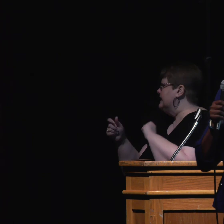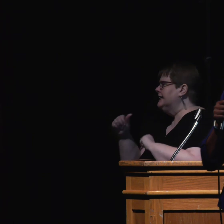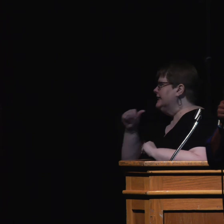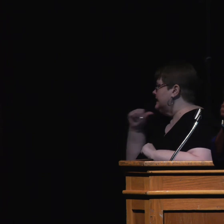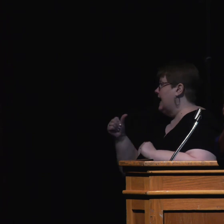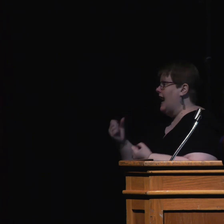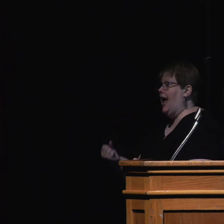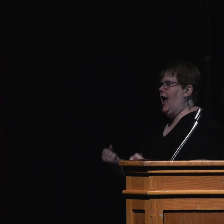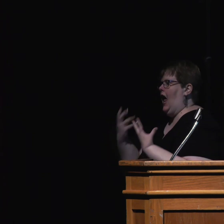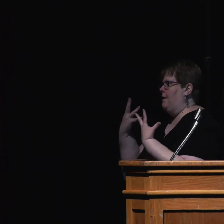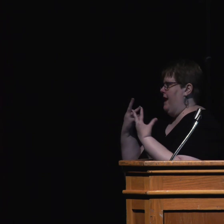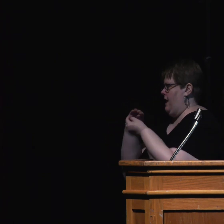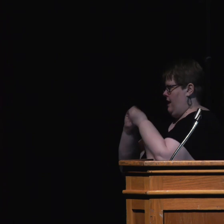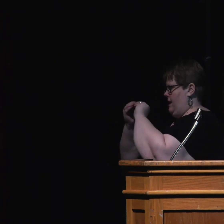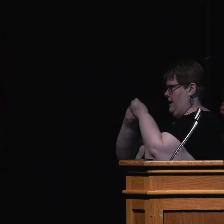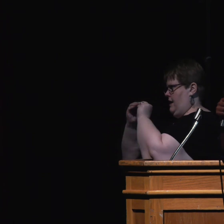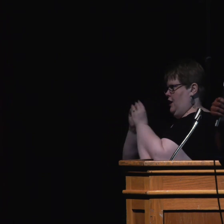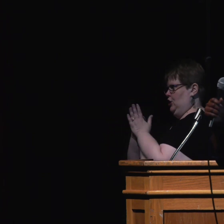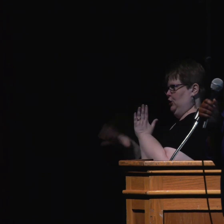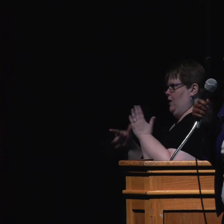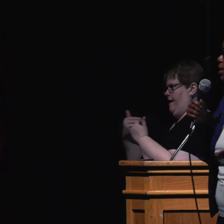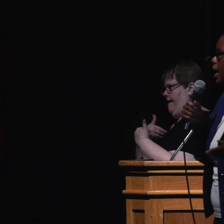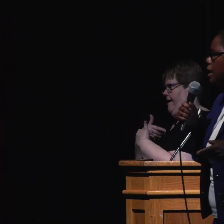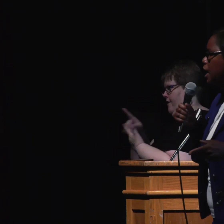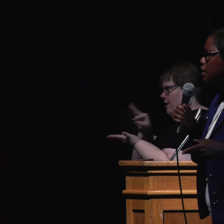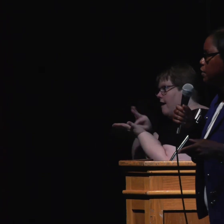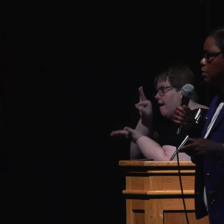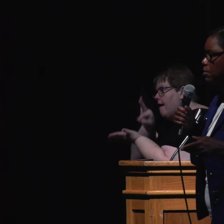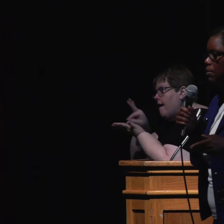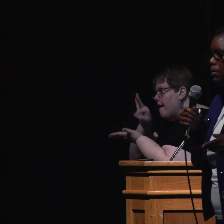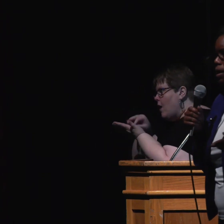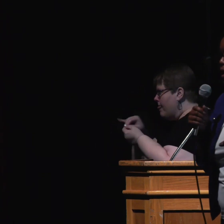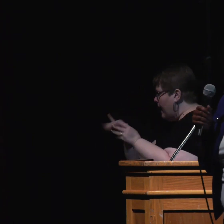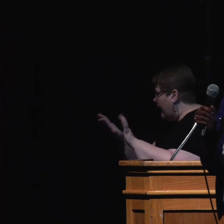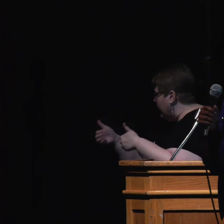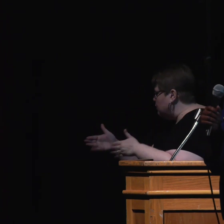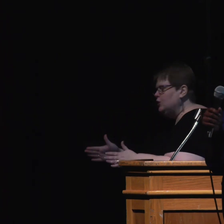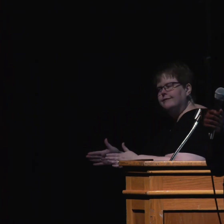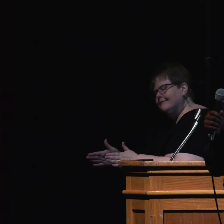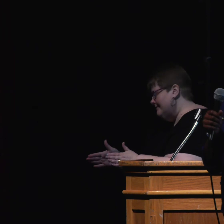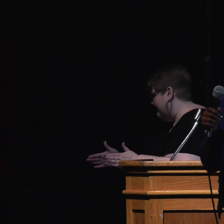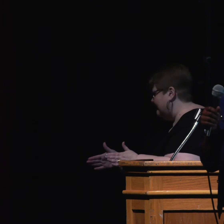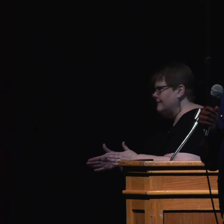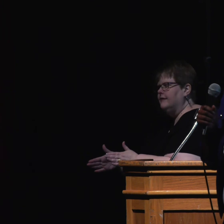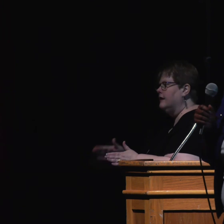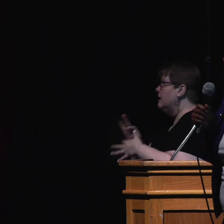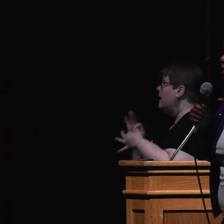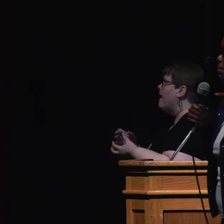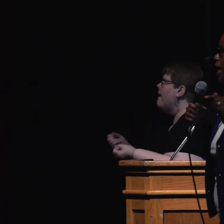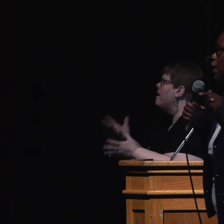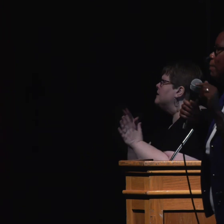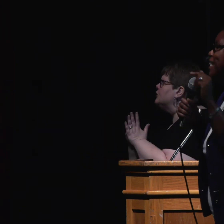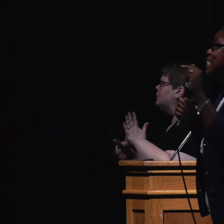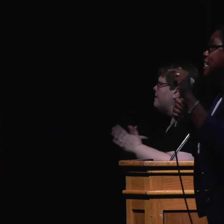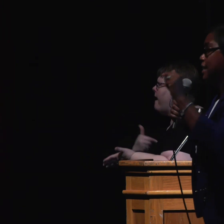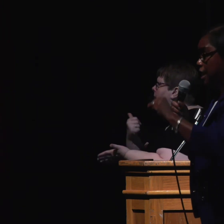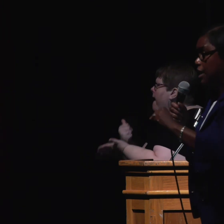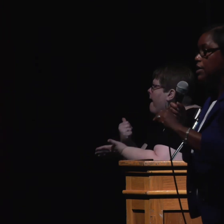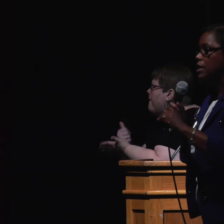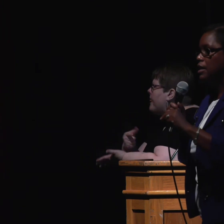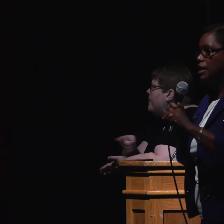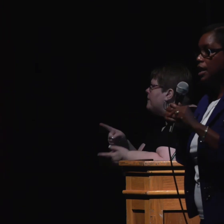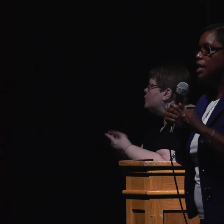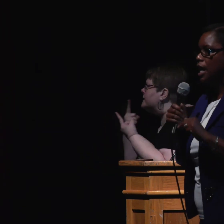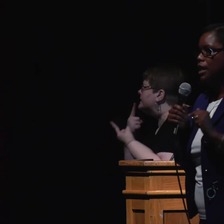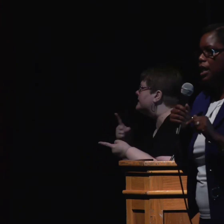about how many students we have and we can count in that classroom. It should be about how many students am I helping